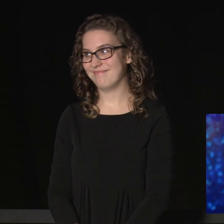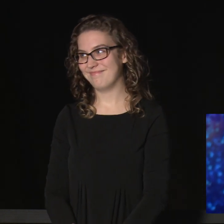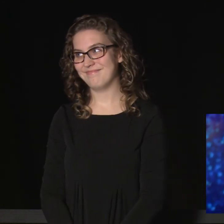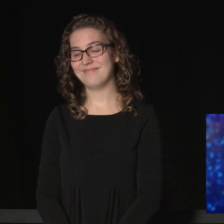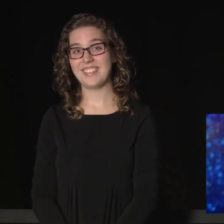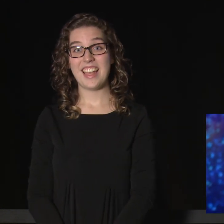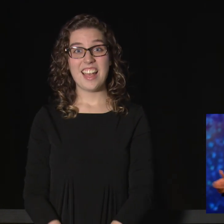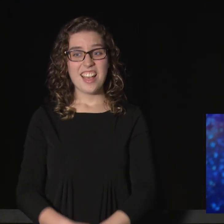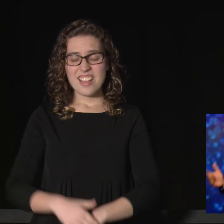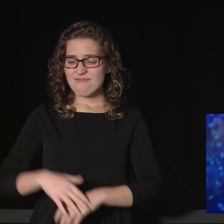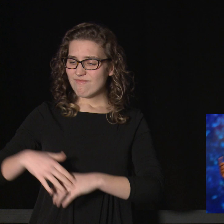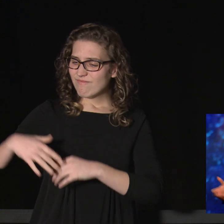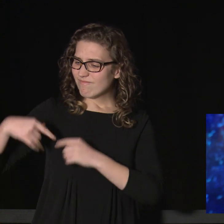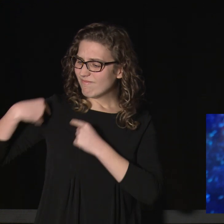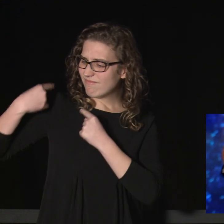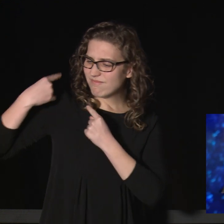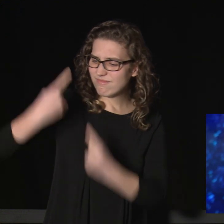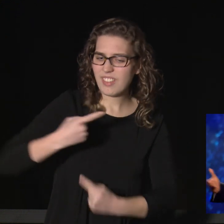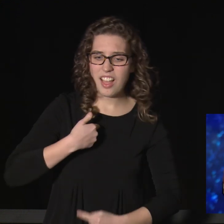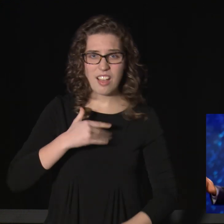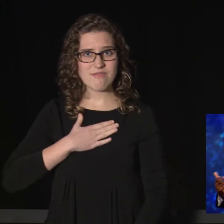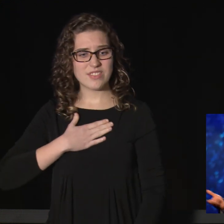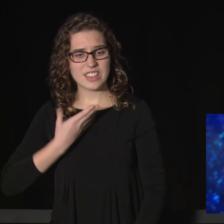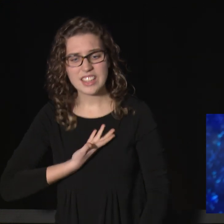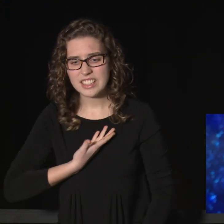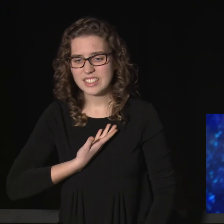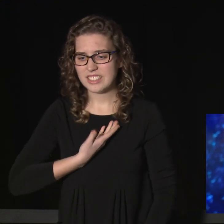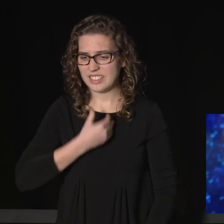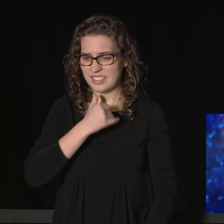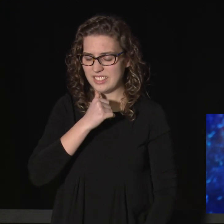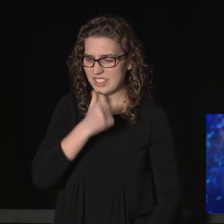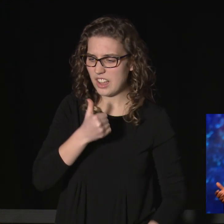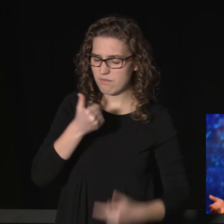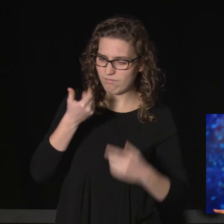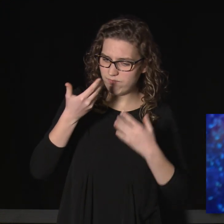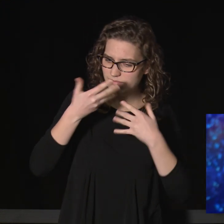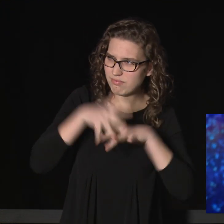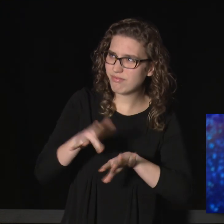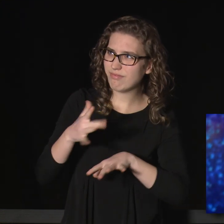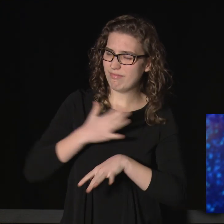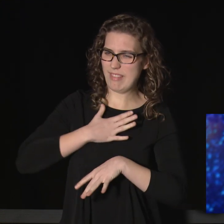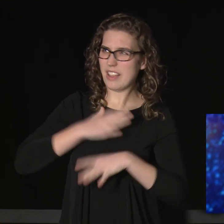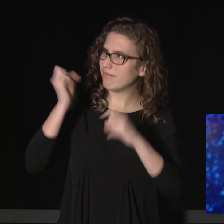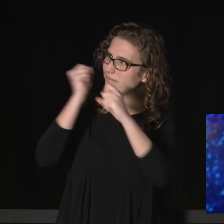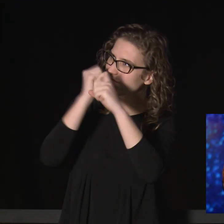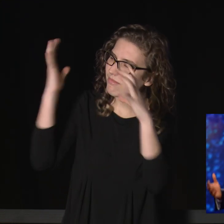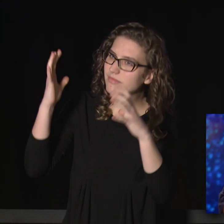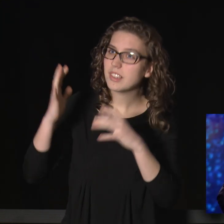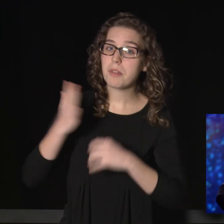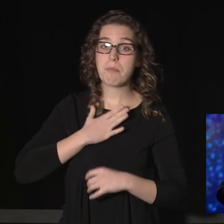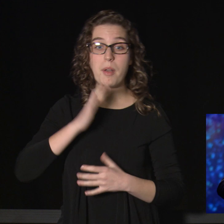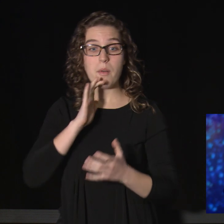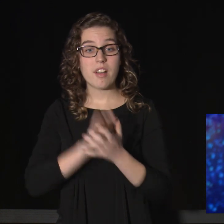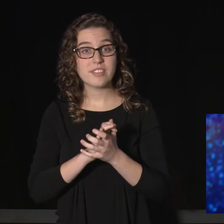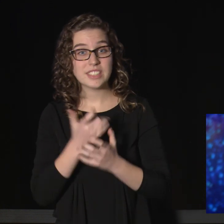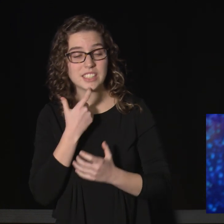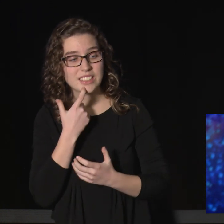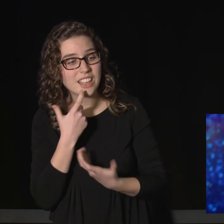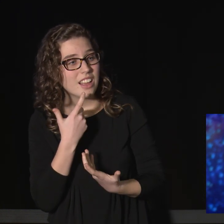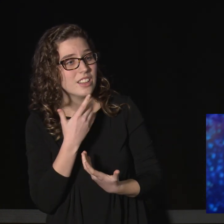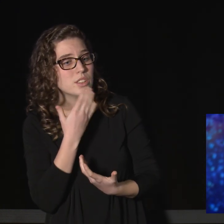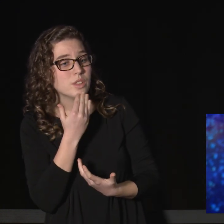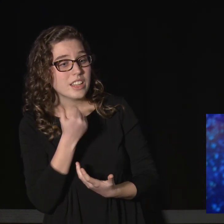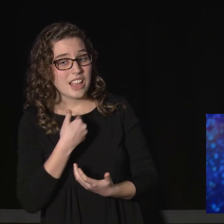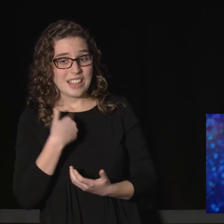But all the while I'm upset because this didn't quite go the way I planned. And my wife begins to say, honey, I was just on